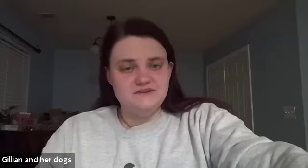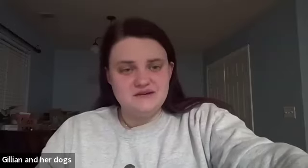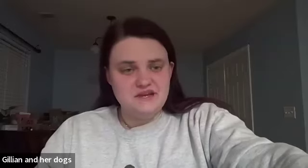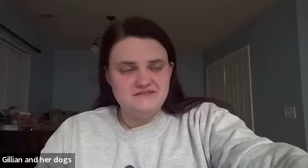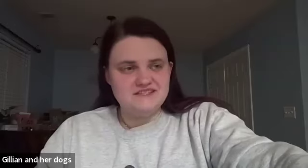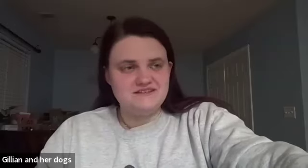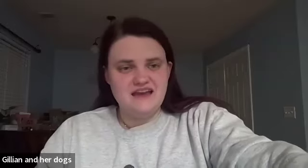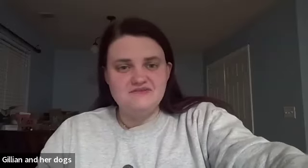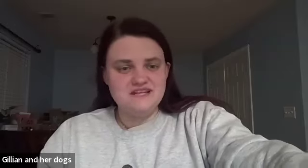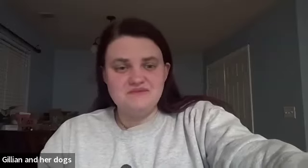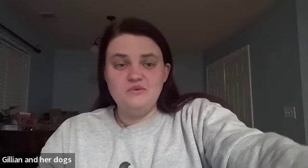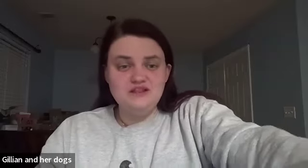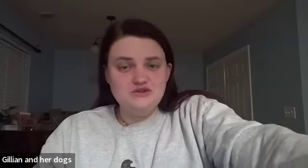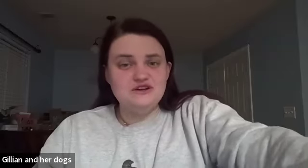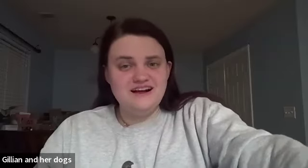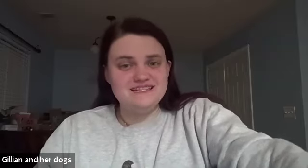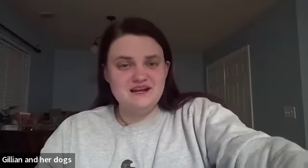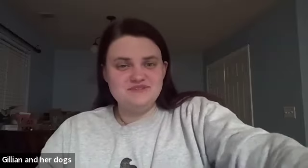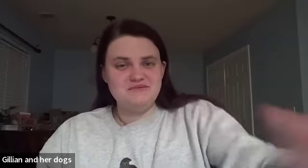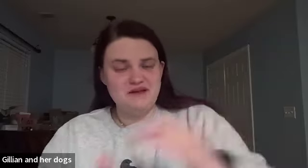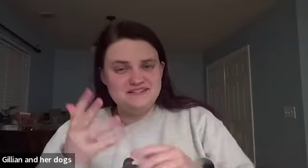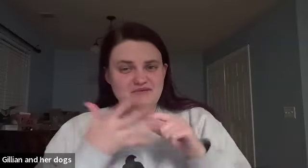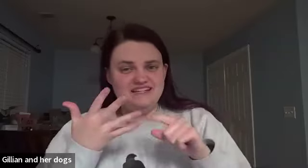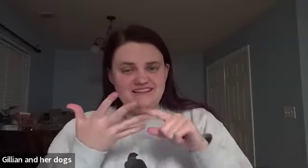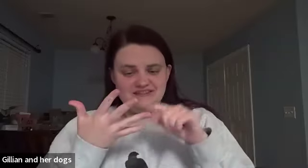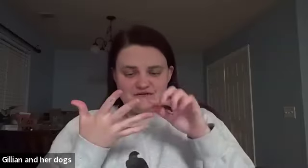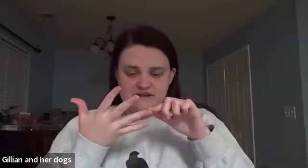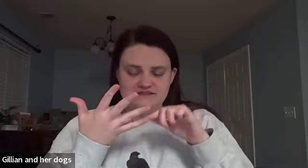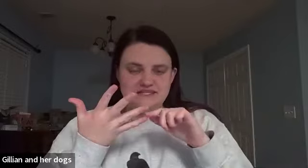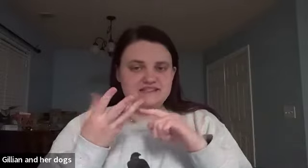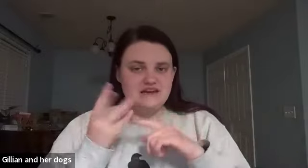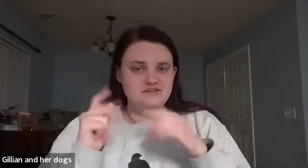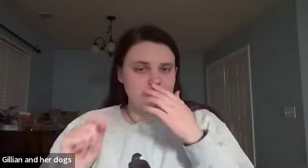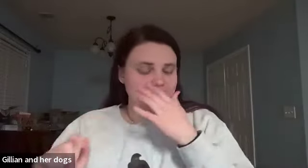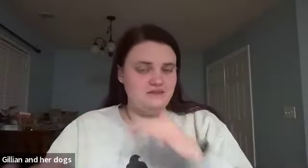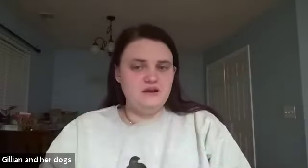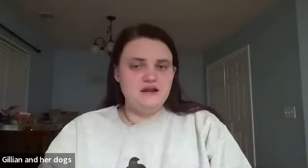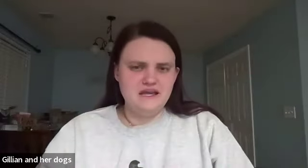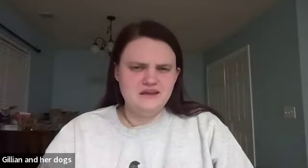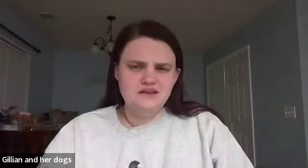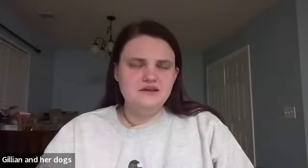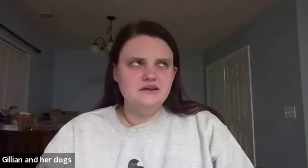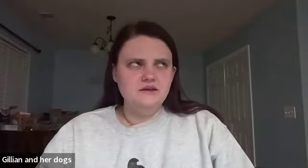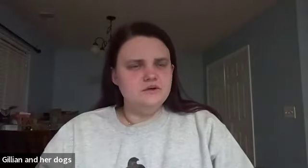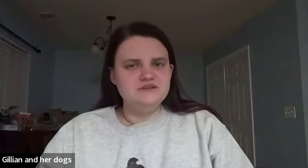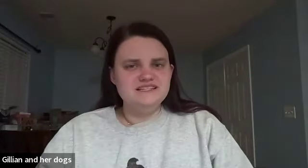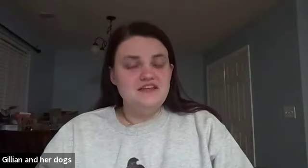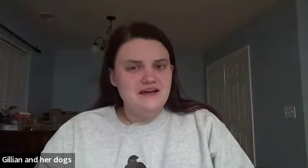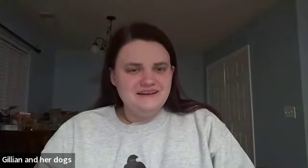every time we It have this, is. every time we lose our class times. Like by the time we get to like the fifth, sixth, and seventh and eighth one, I'm like, which one What is it? is